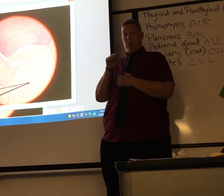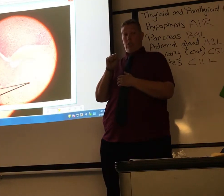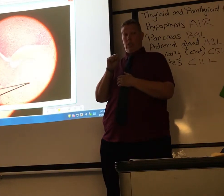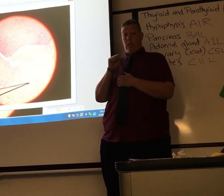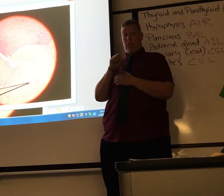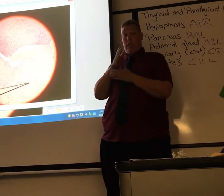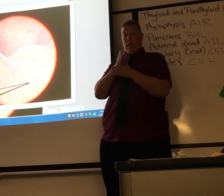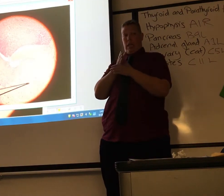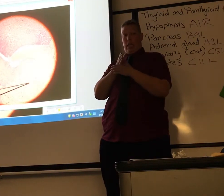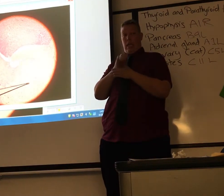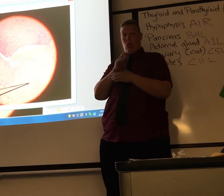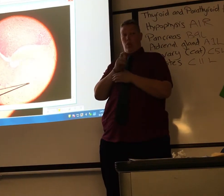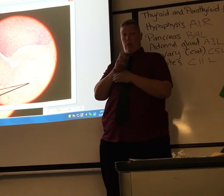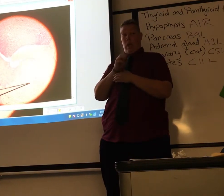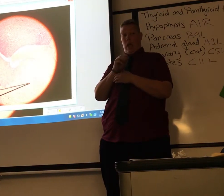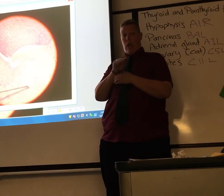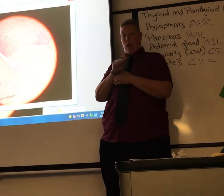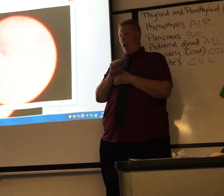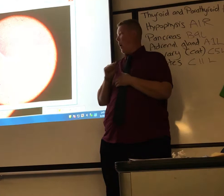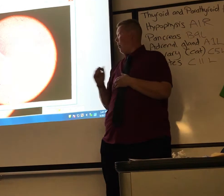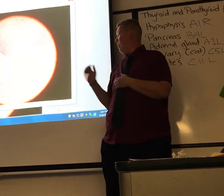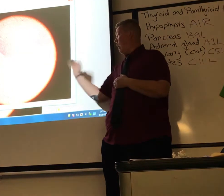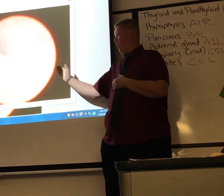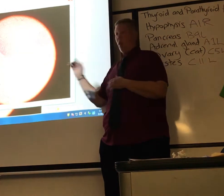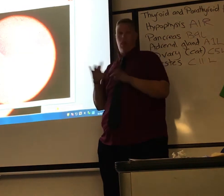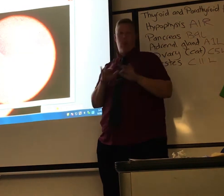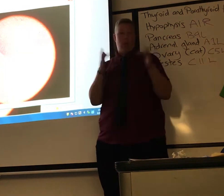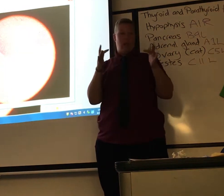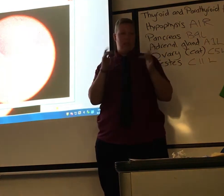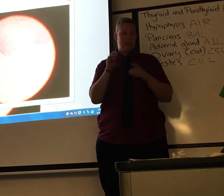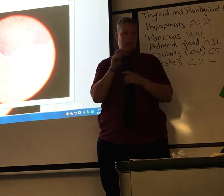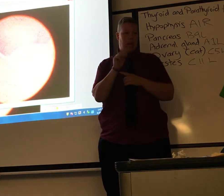posterior pituitary, lightest staining. Okay, that's it. Let's move on to